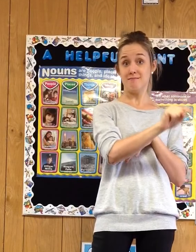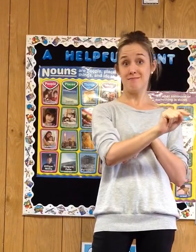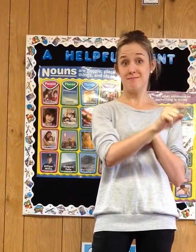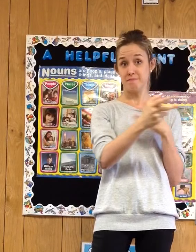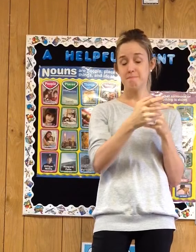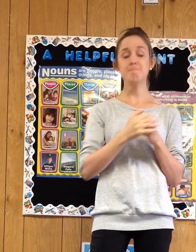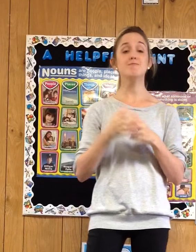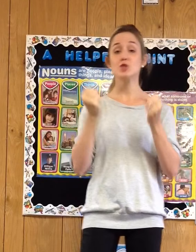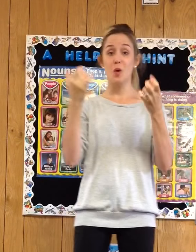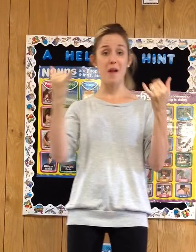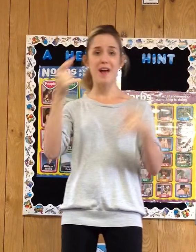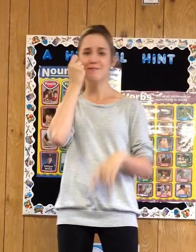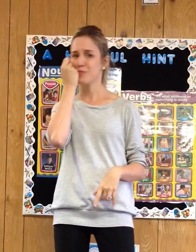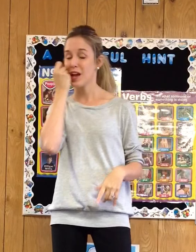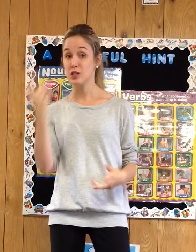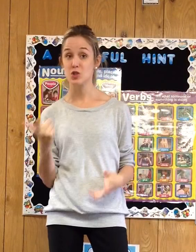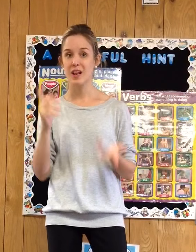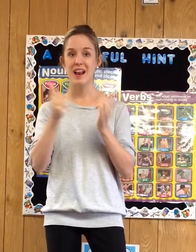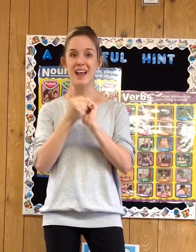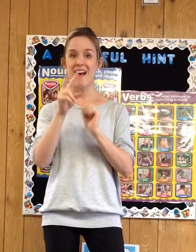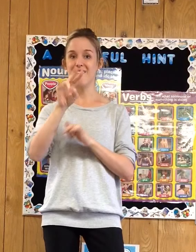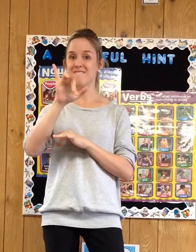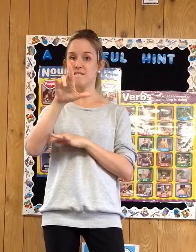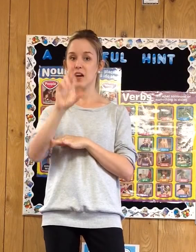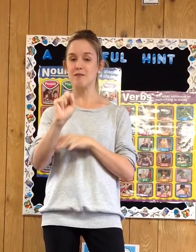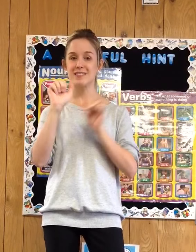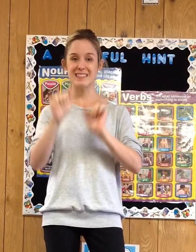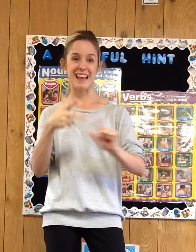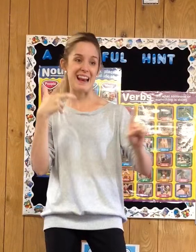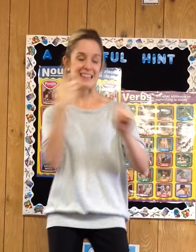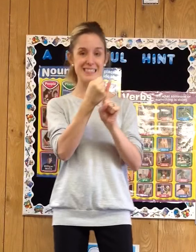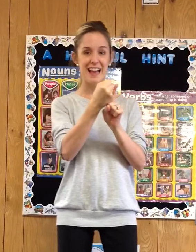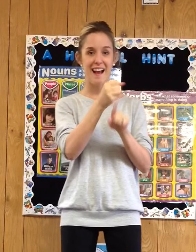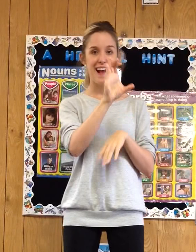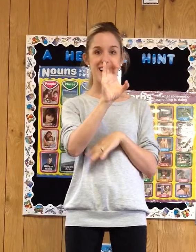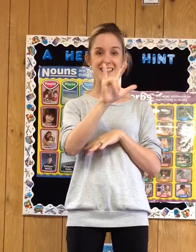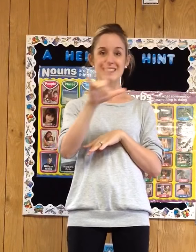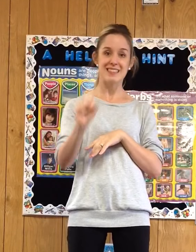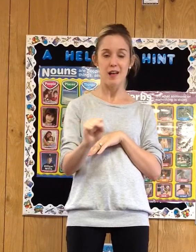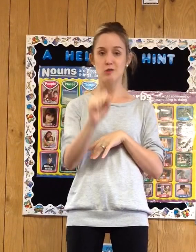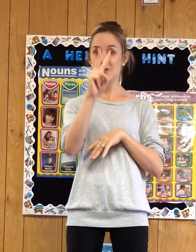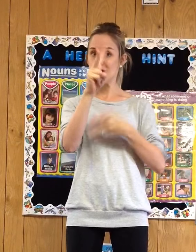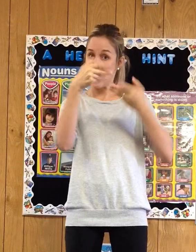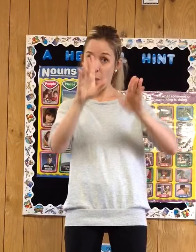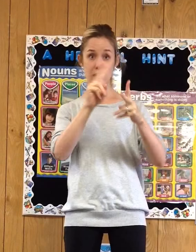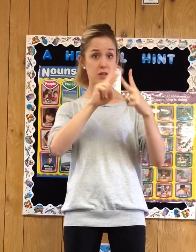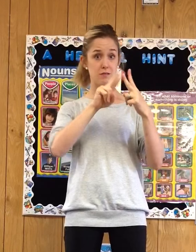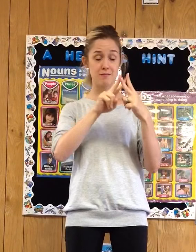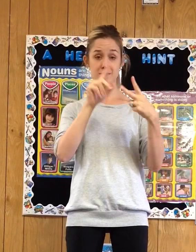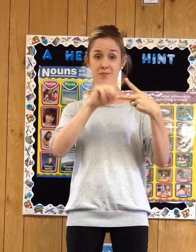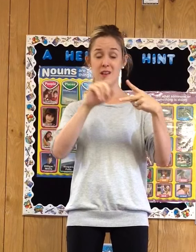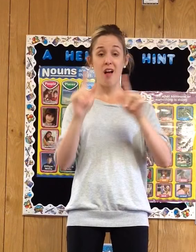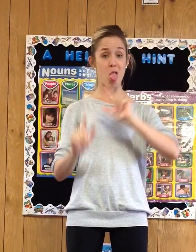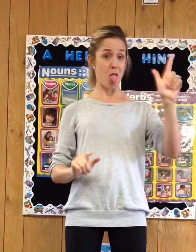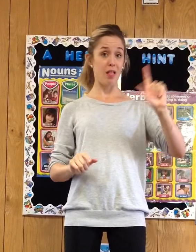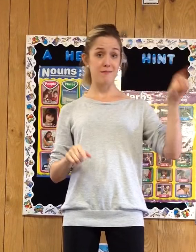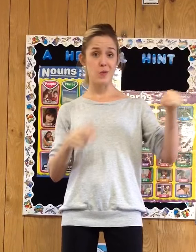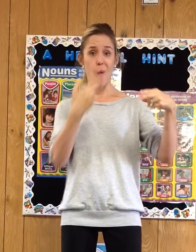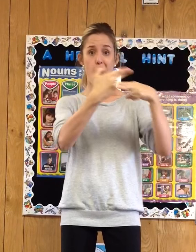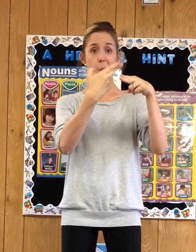So now you understand how viruses can attack cells. There are two ways. On the left is what we call the lytic